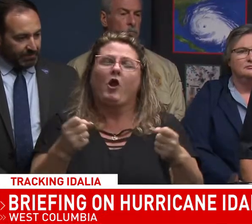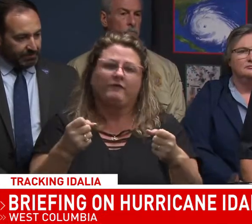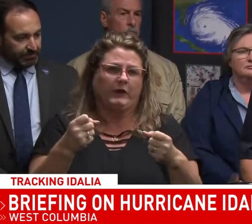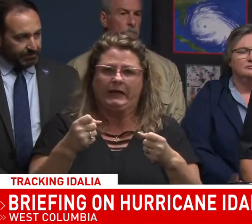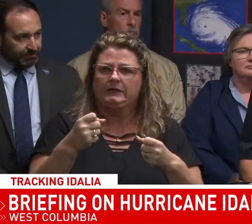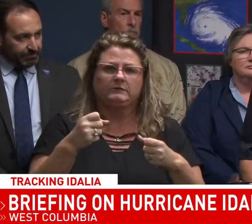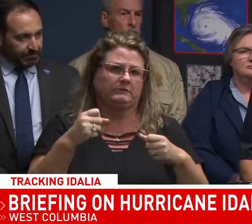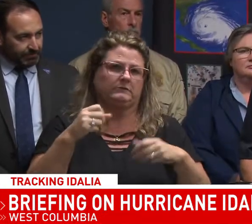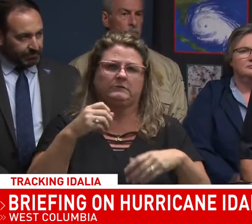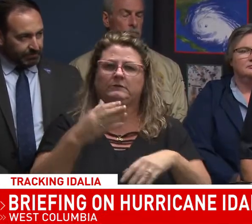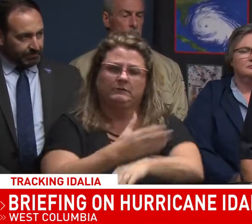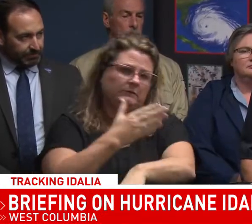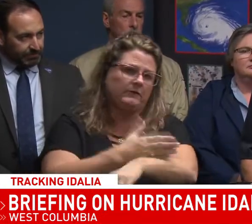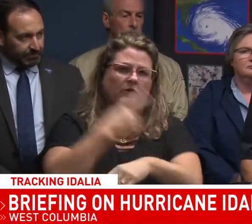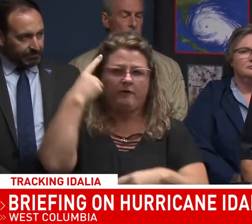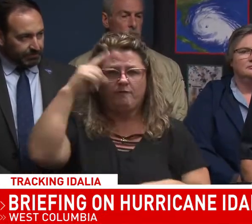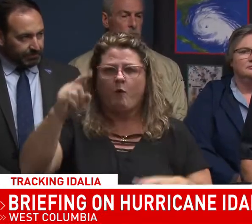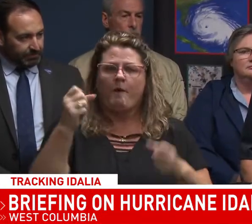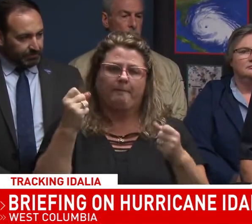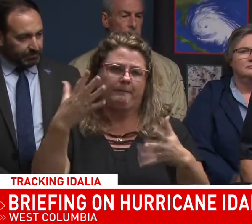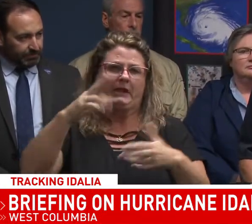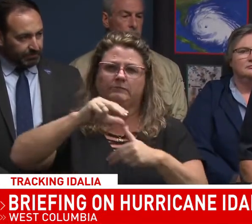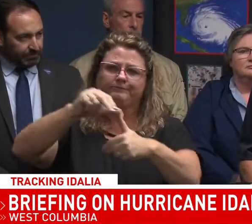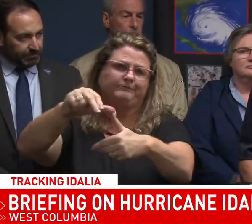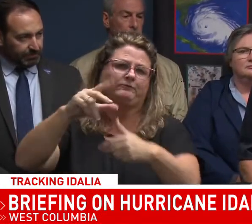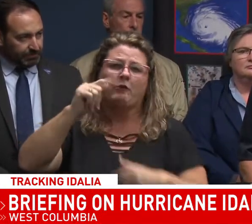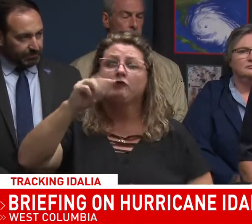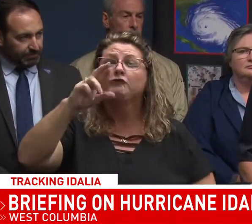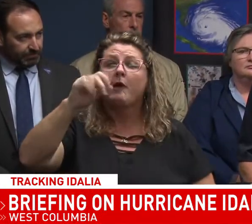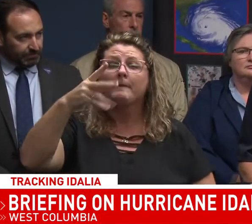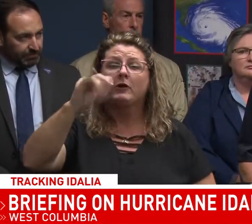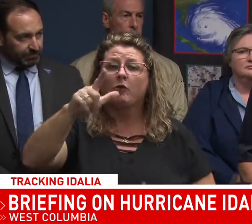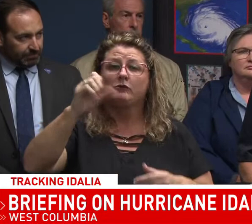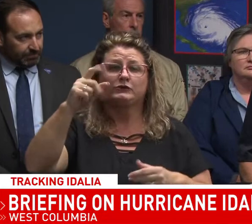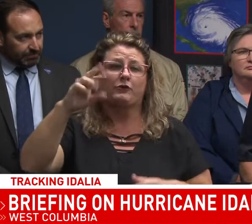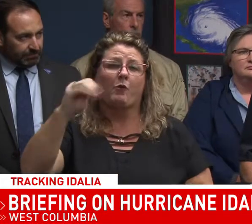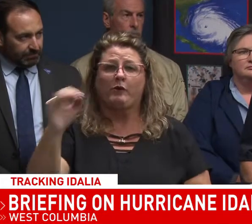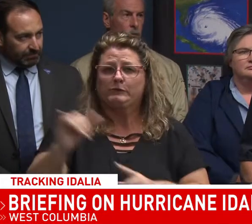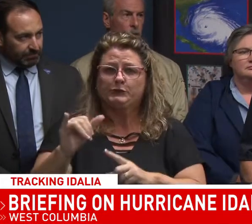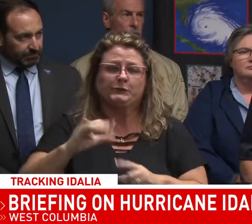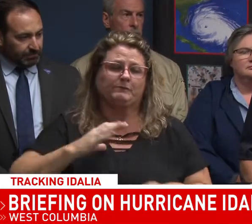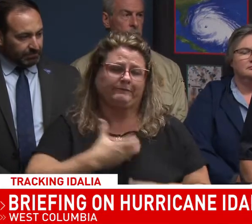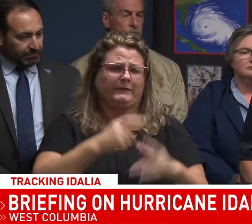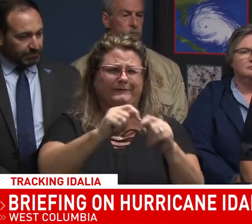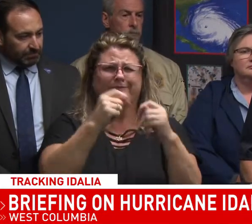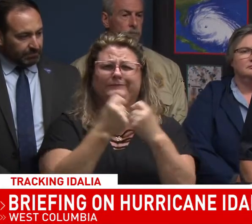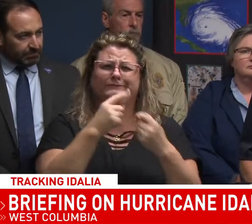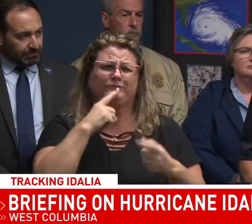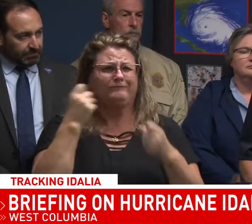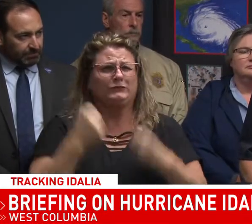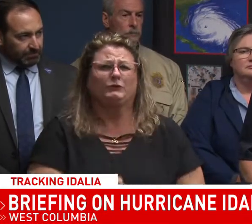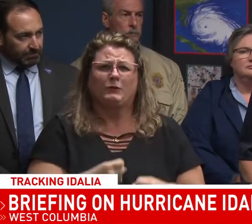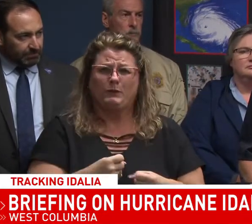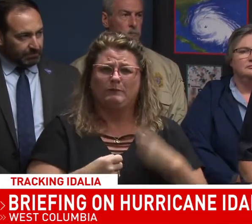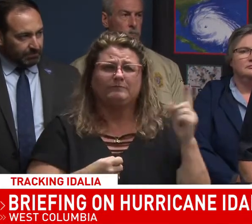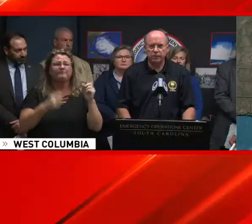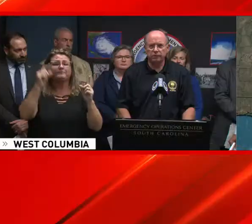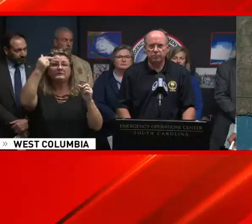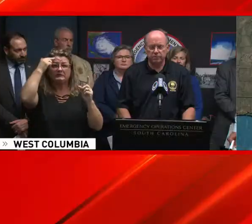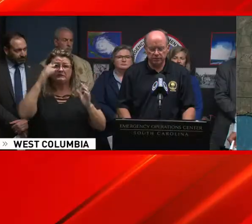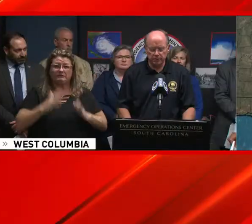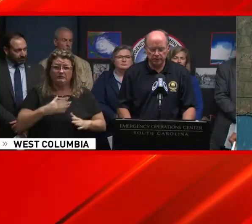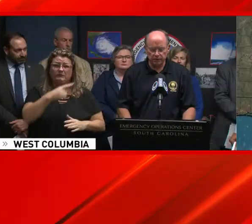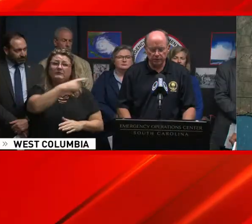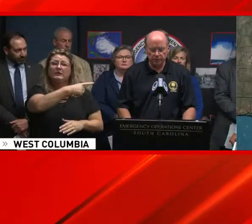hurricanes and tropical storms over the last few years, and that's probably our greatest strength that we have as a team. As the governor mentioned, he issued a